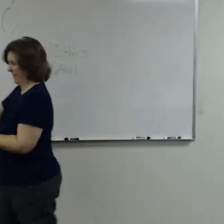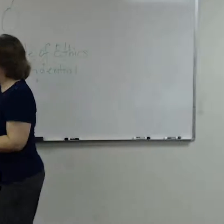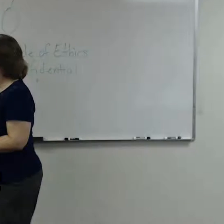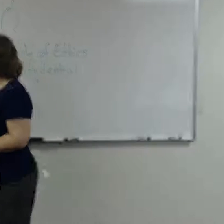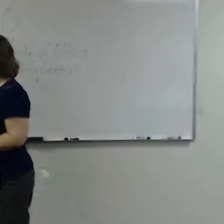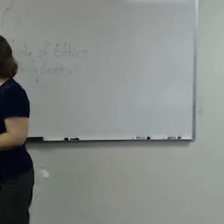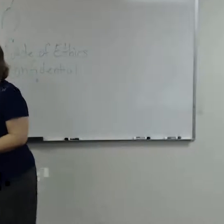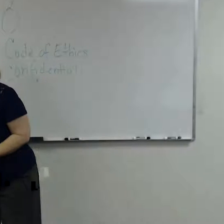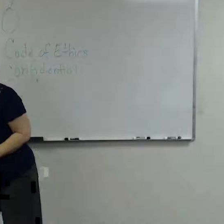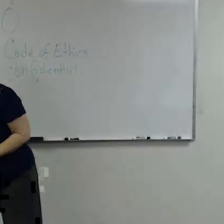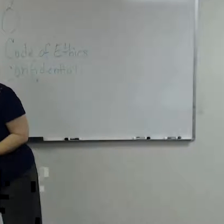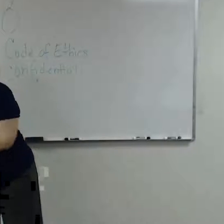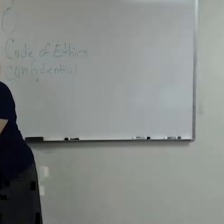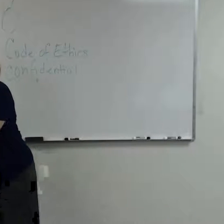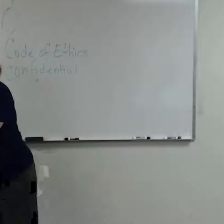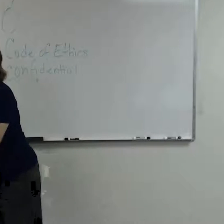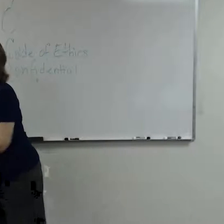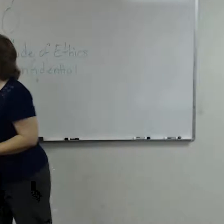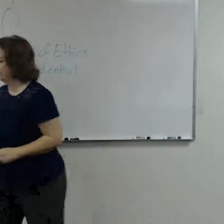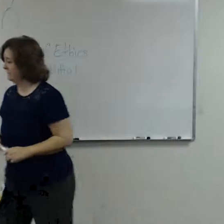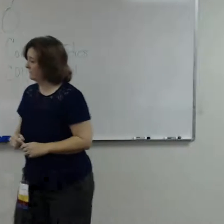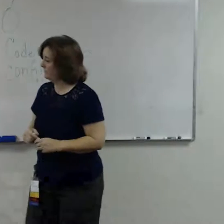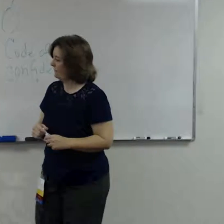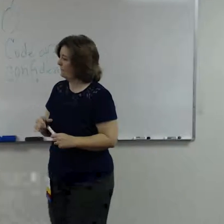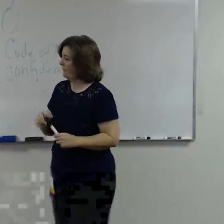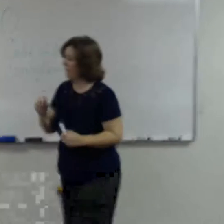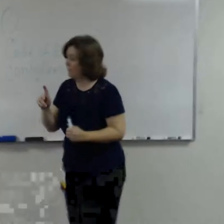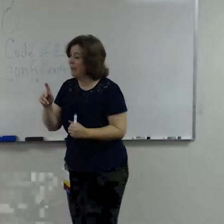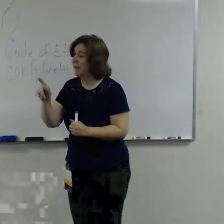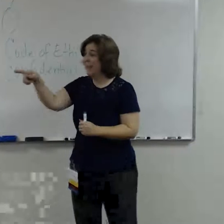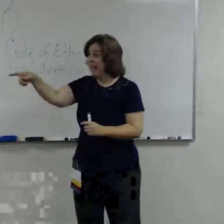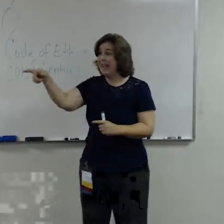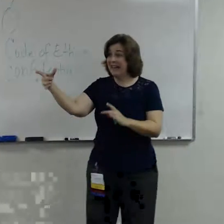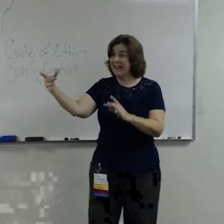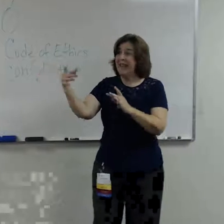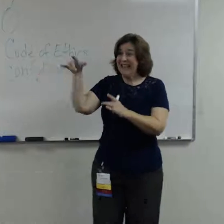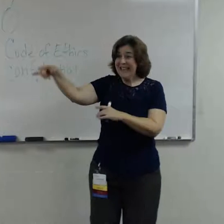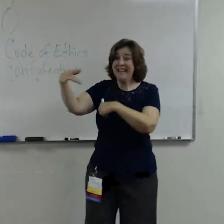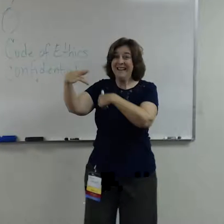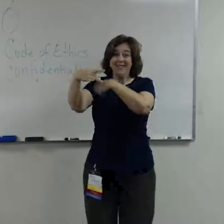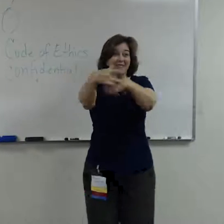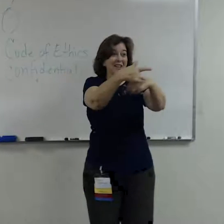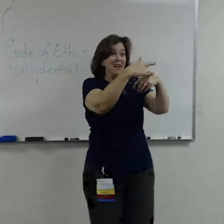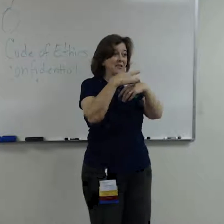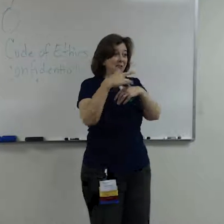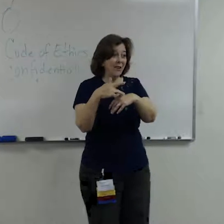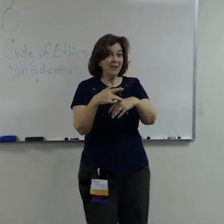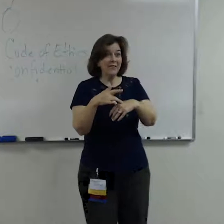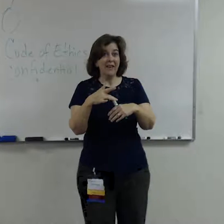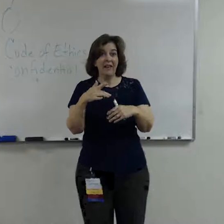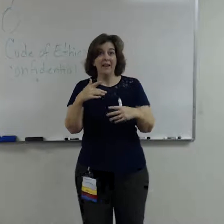You see over this? I need to move it. Okay. Okay. And he touched on all of that.